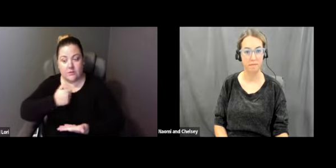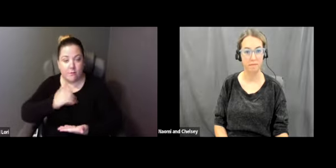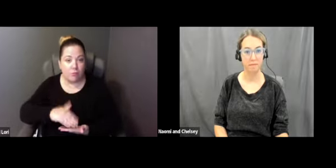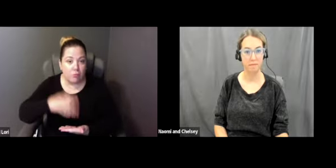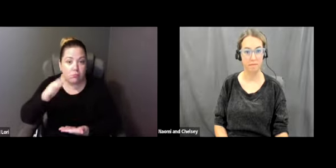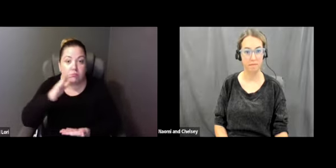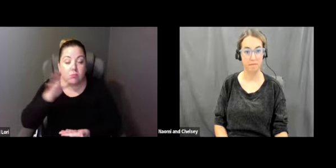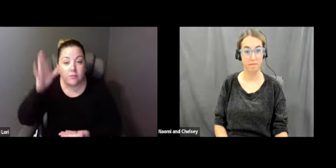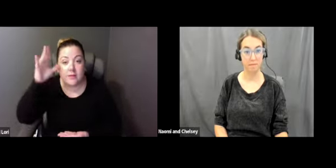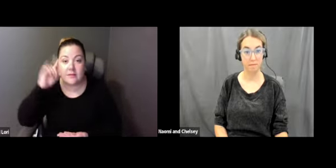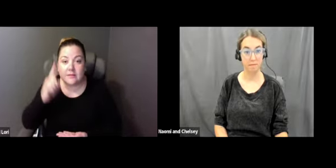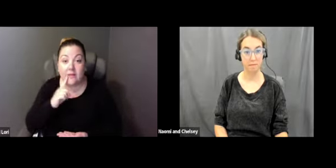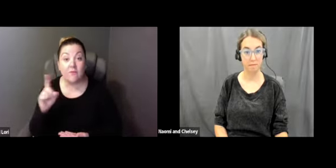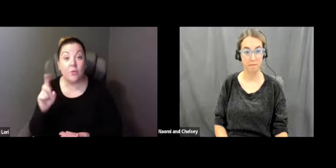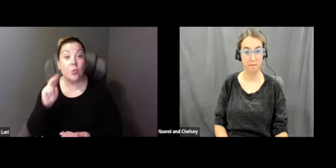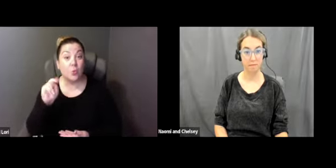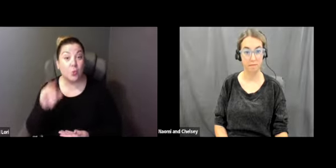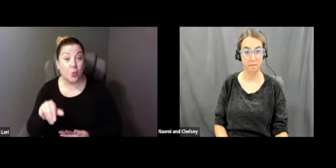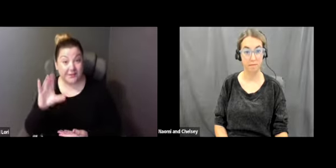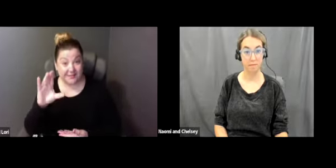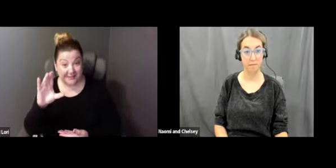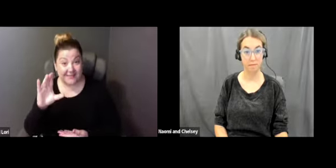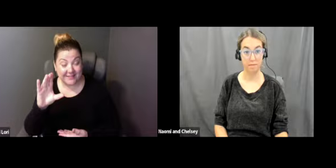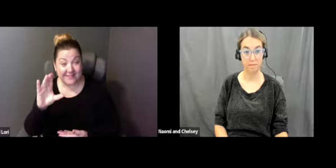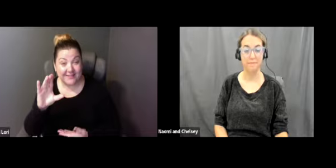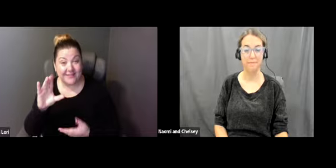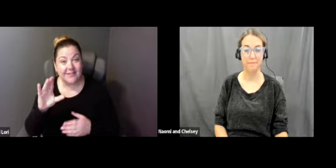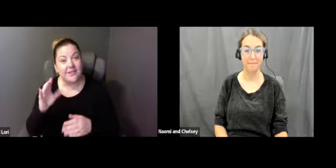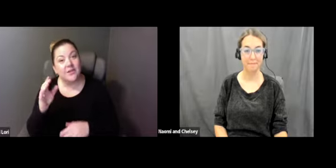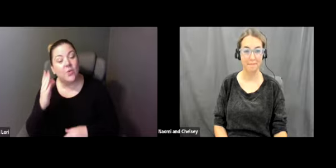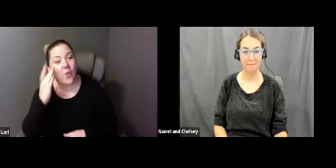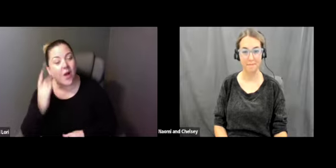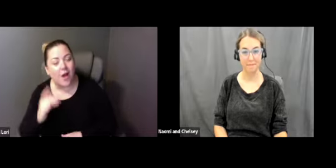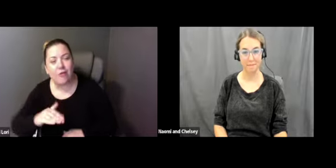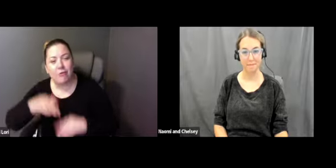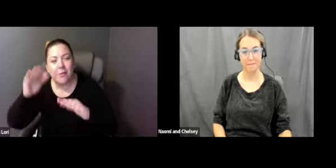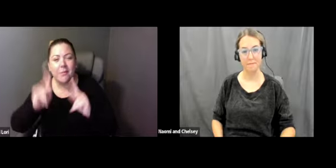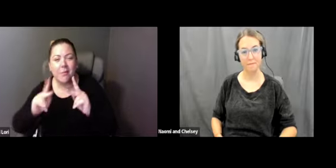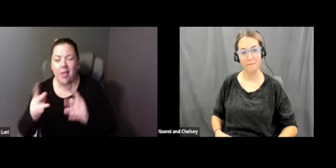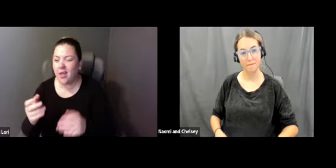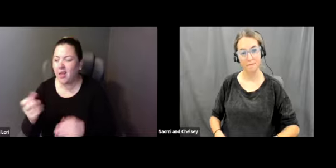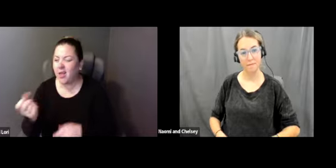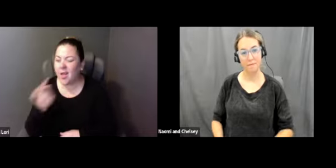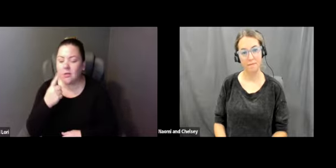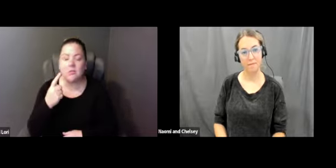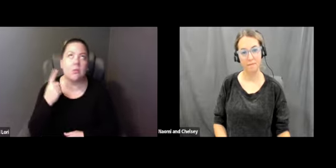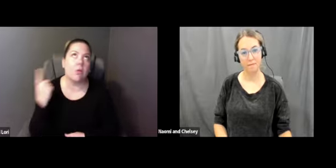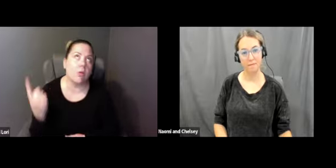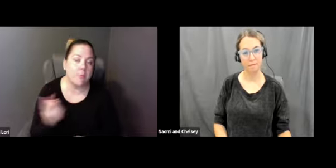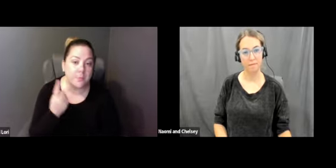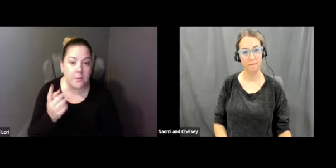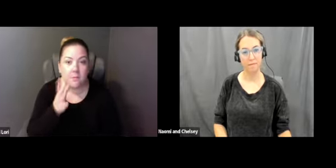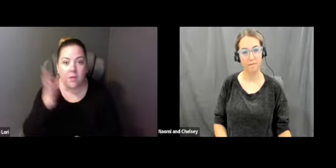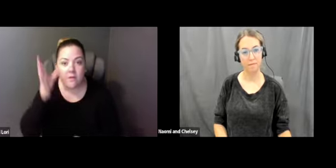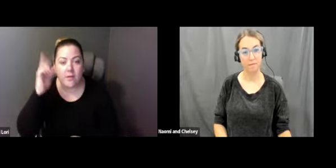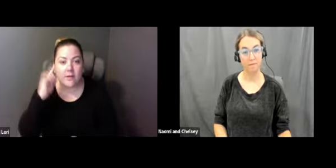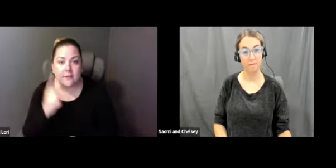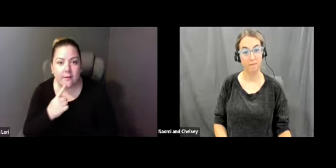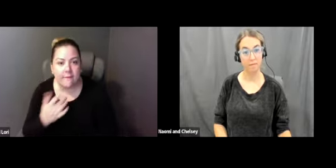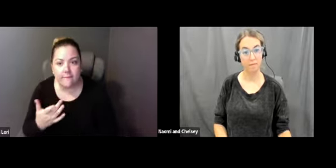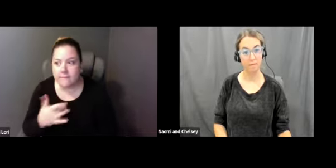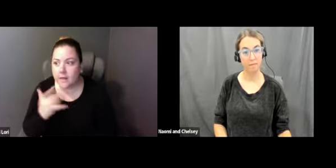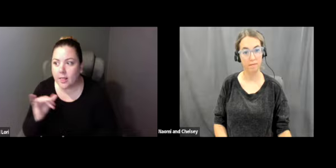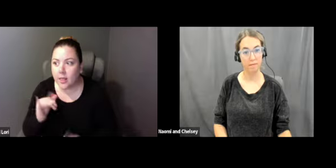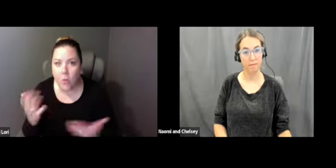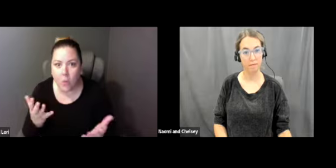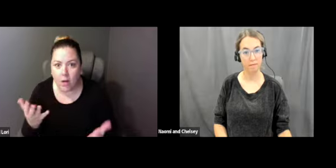parents in New York City, because growing up, everybody would ask me, what's it like having deaf parents? And I never had an answer for that. I